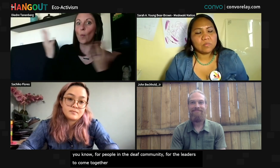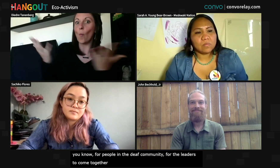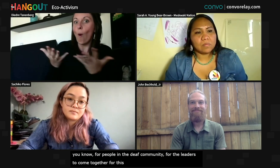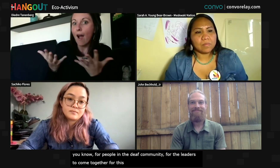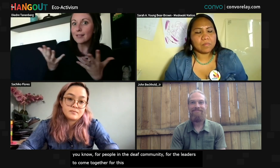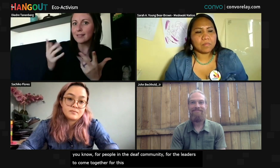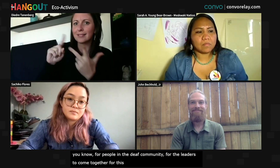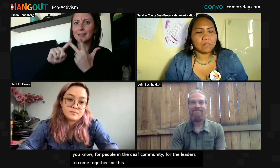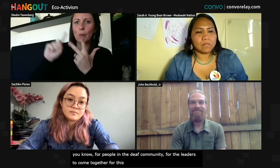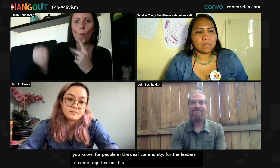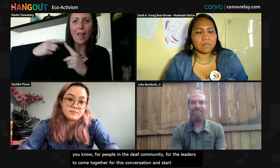process,